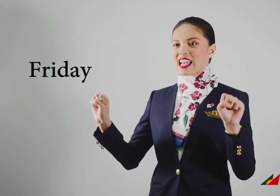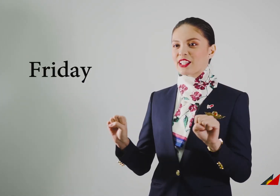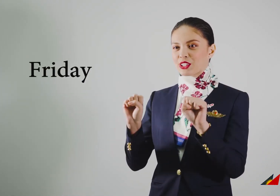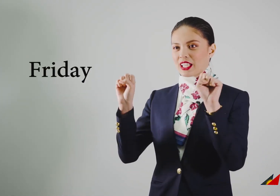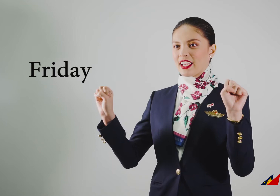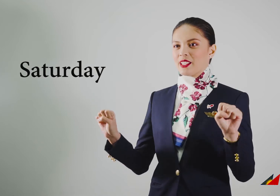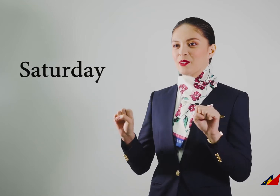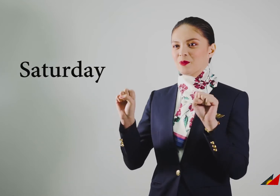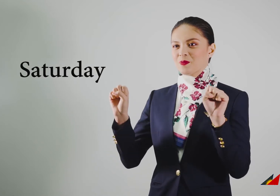Saturday,